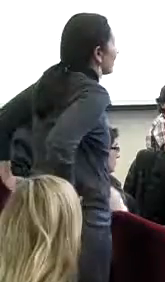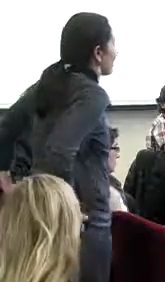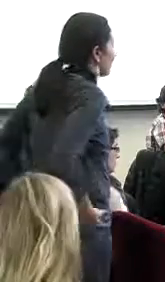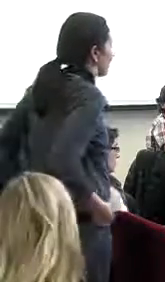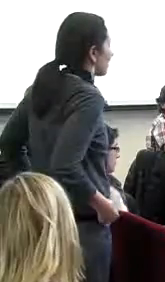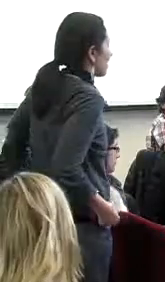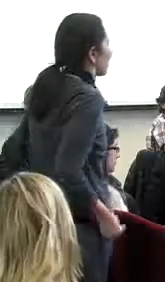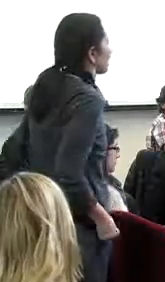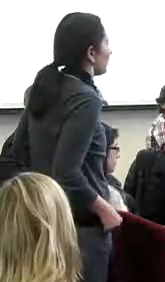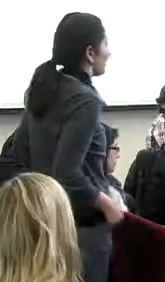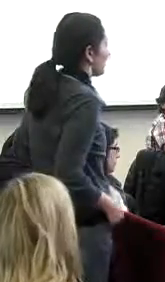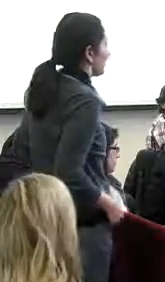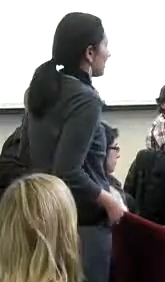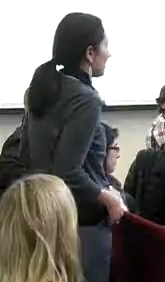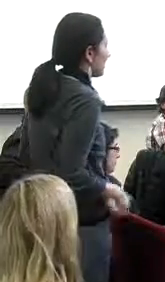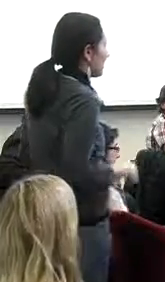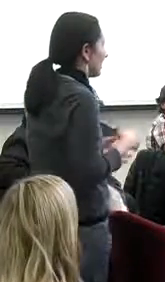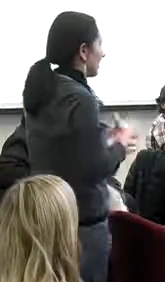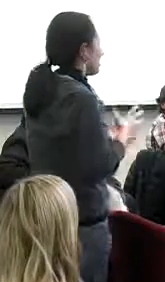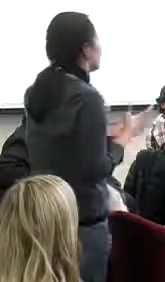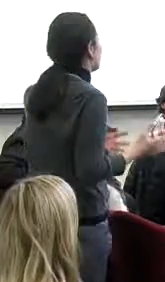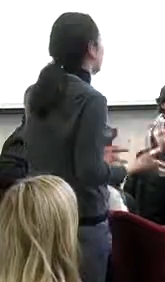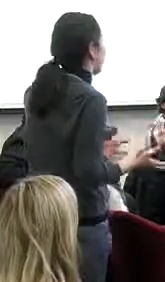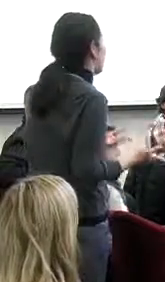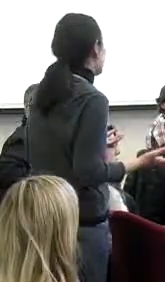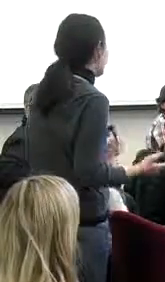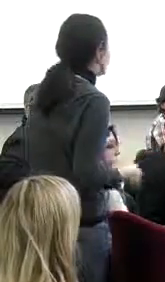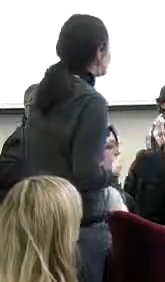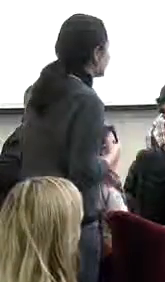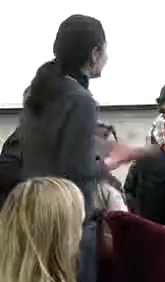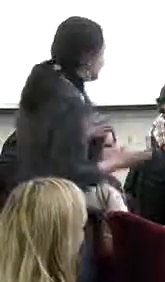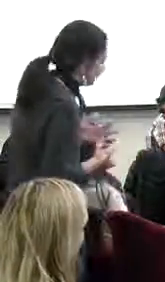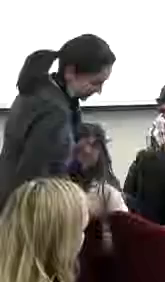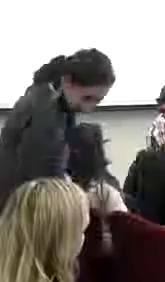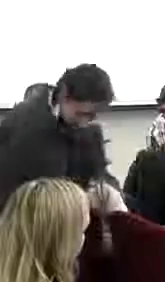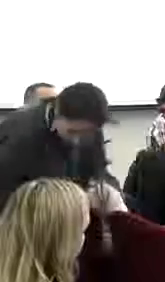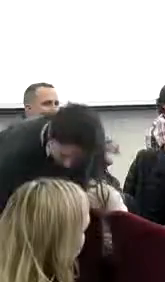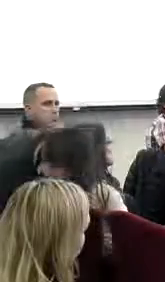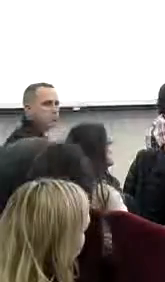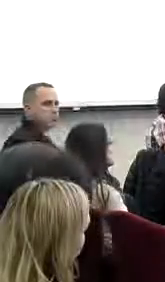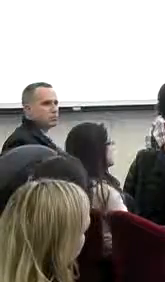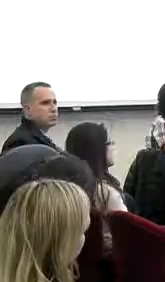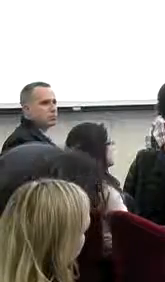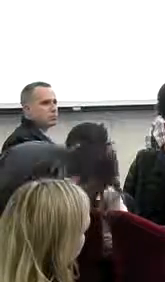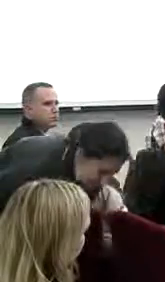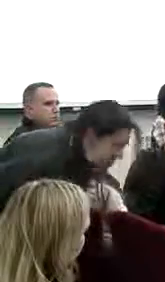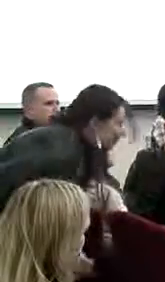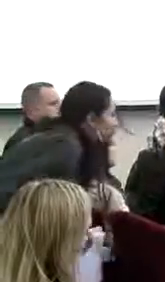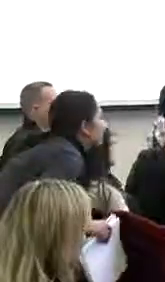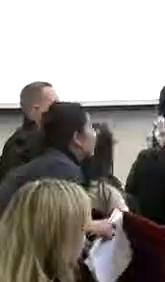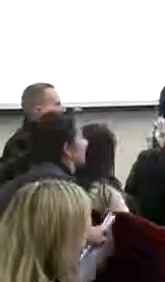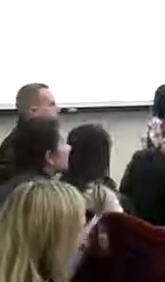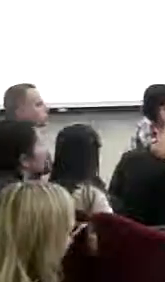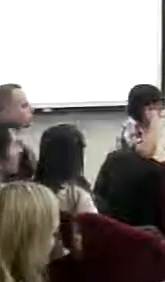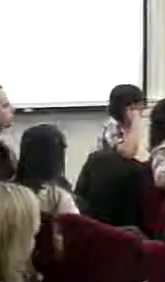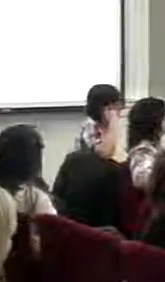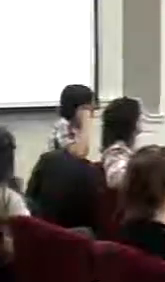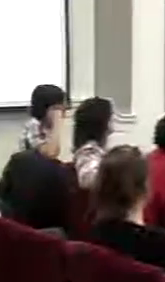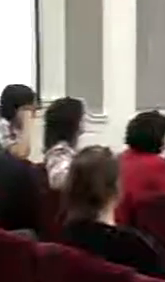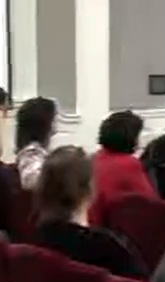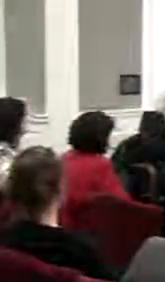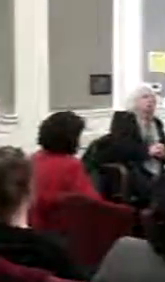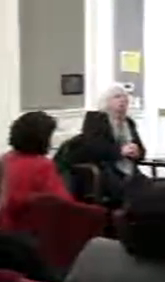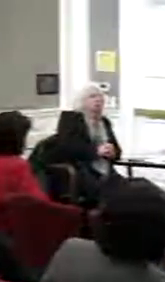know, where is that role in human rights education? So briefly, there are two questions that are